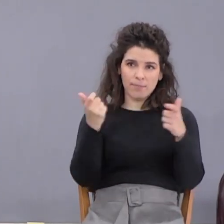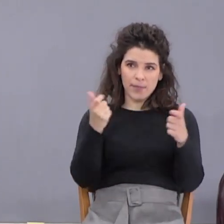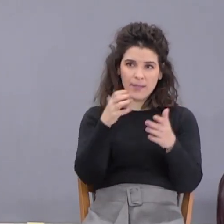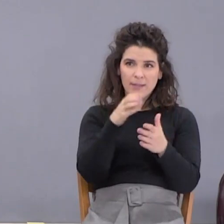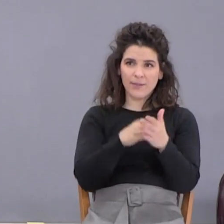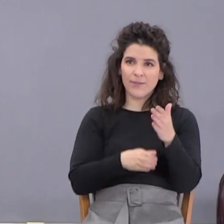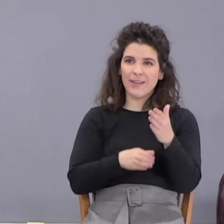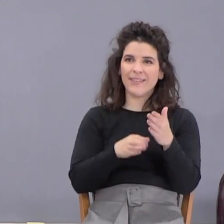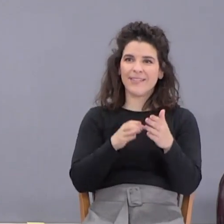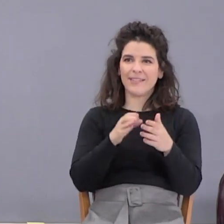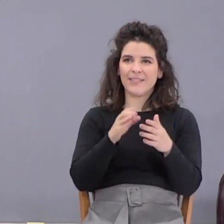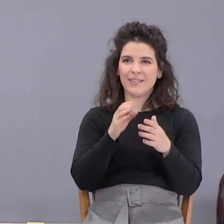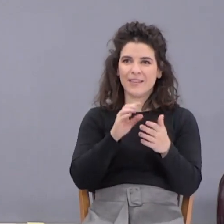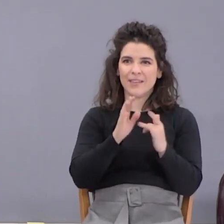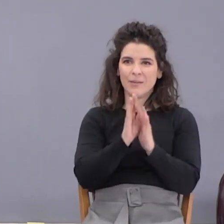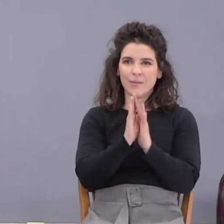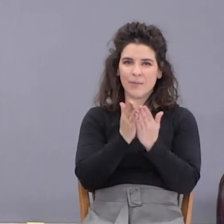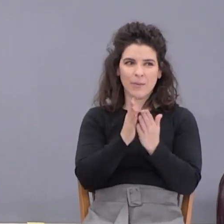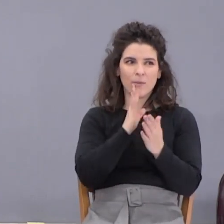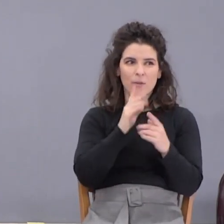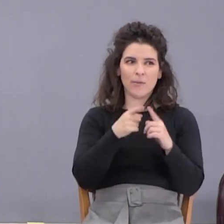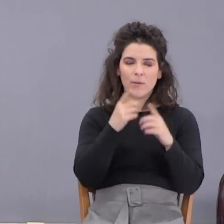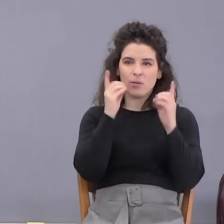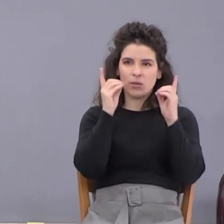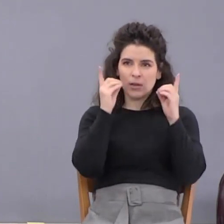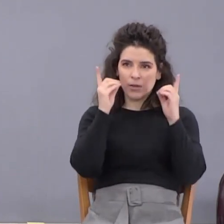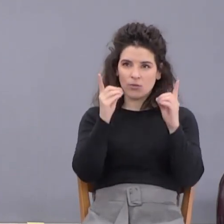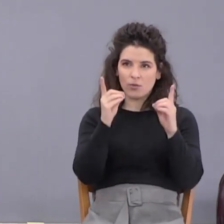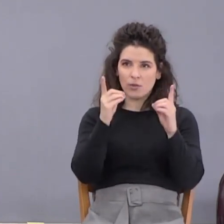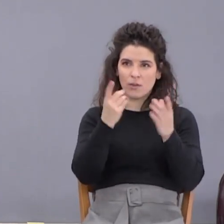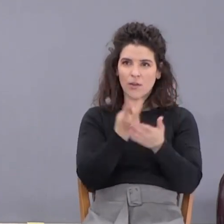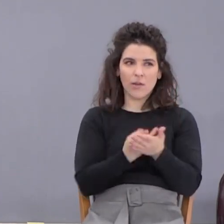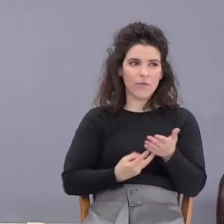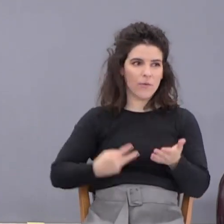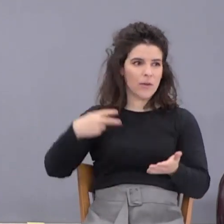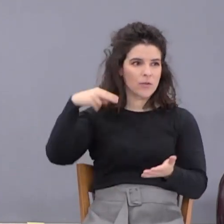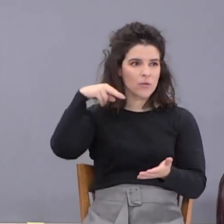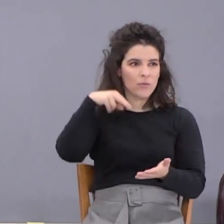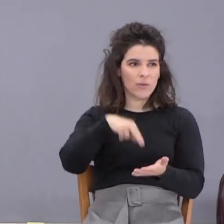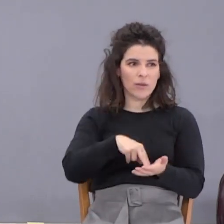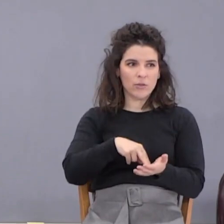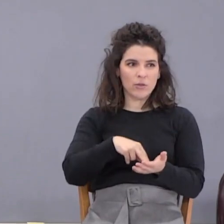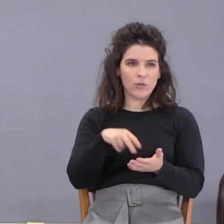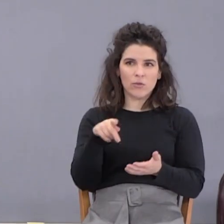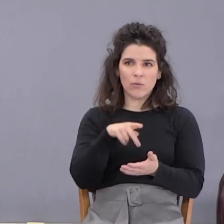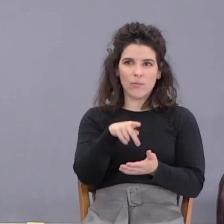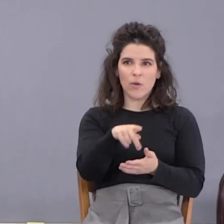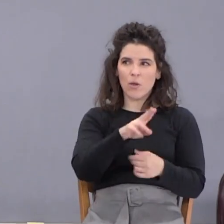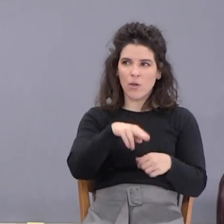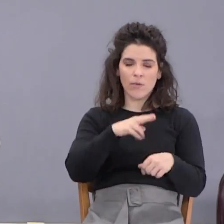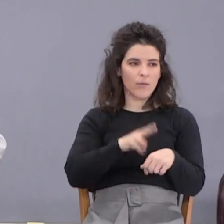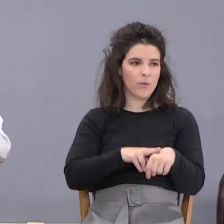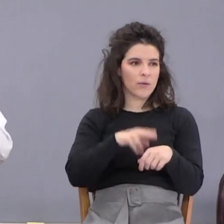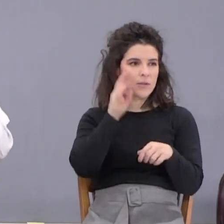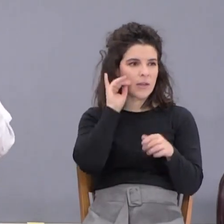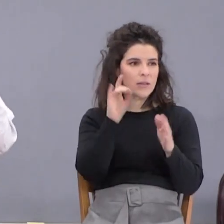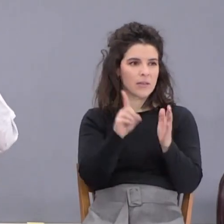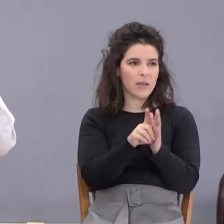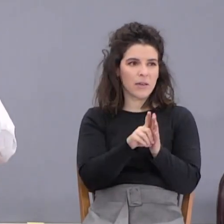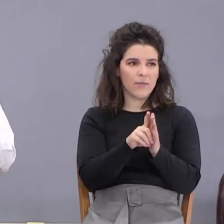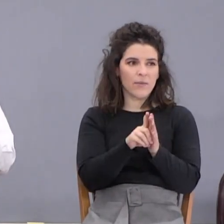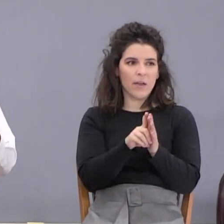in Scripture addressing the doctrine of resurrection. What Paul is doing is, of course, he's identifying